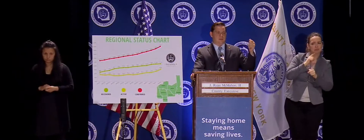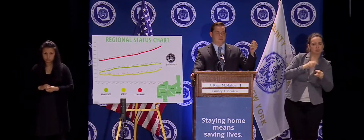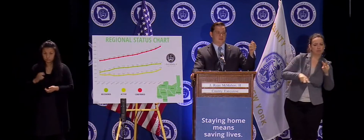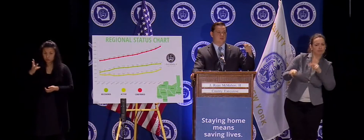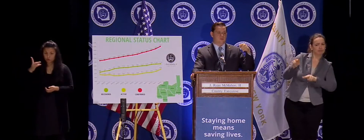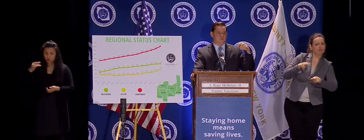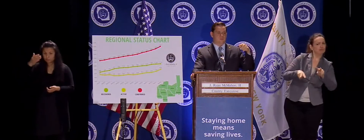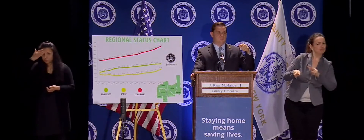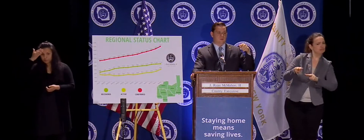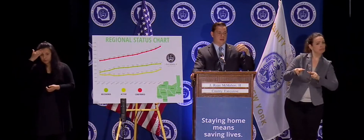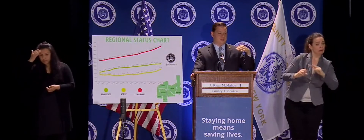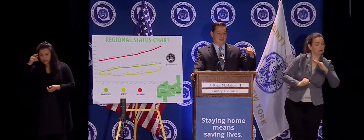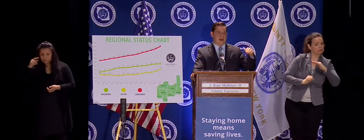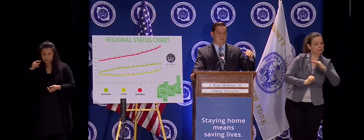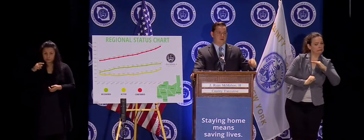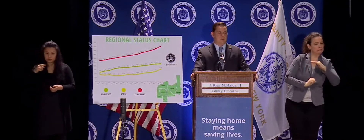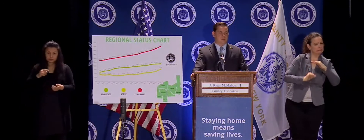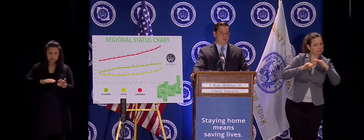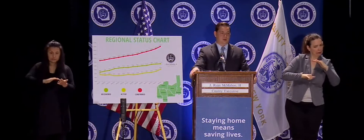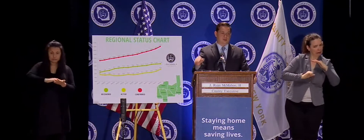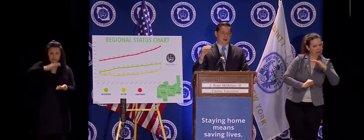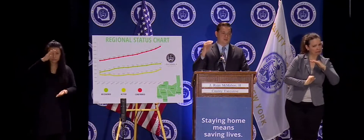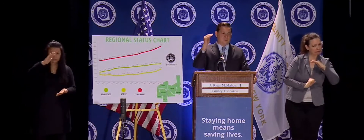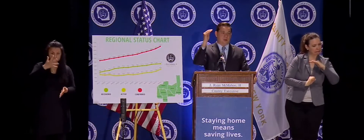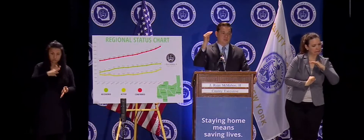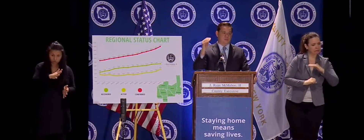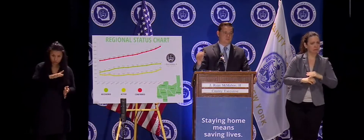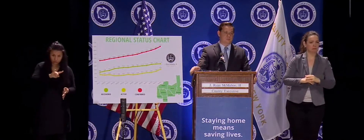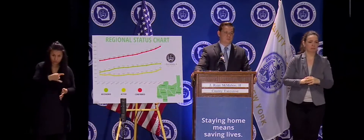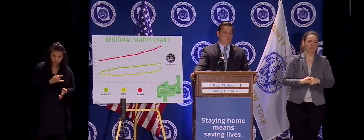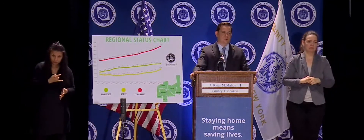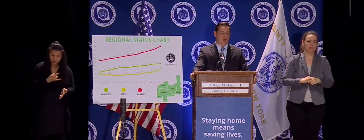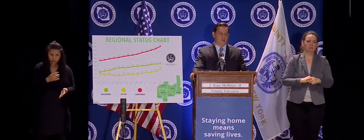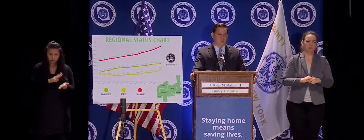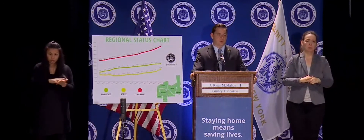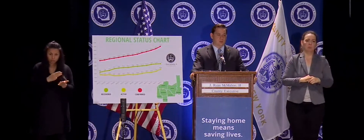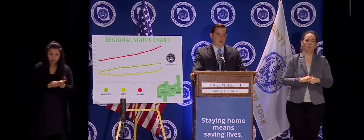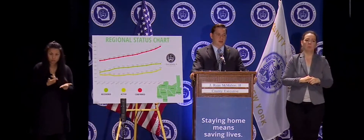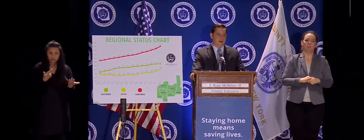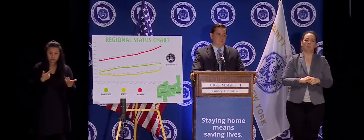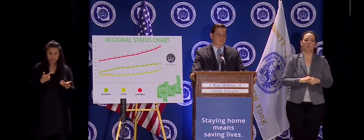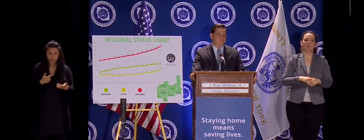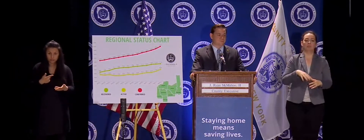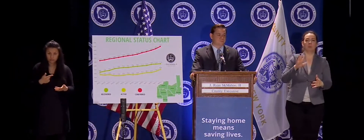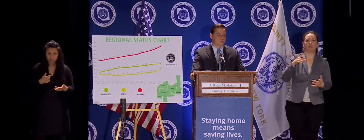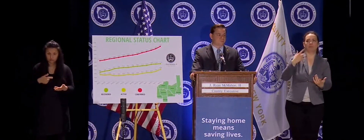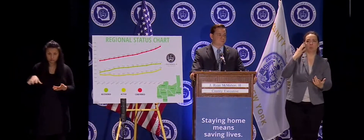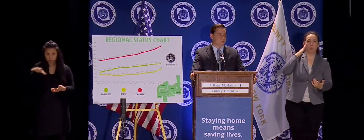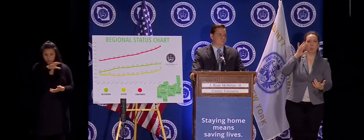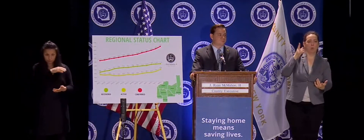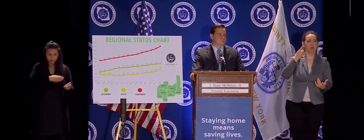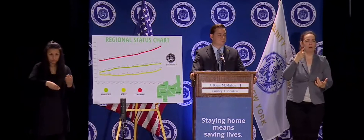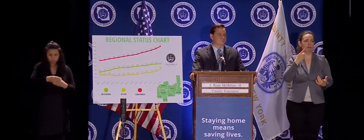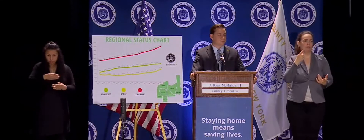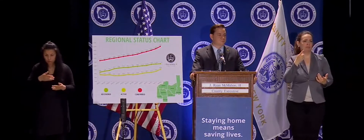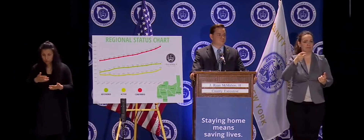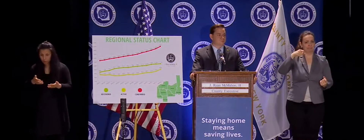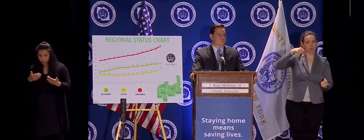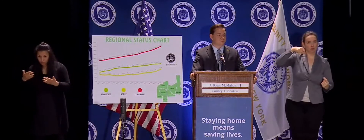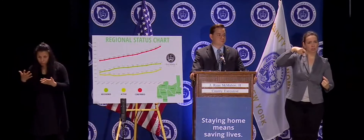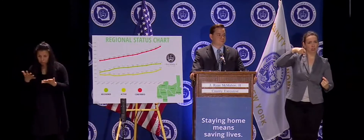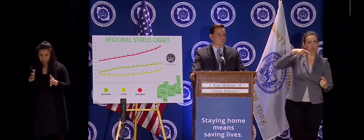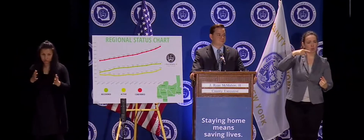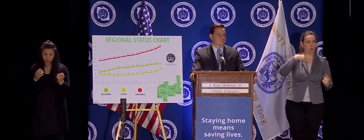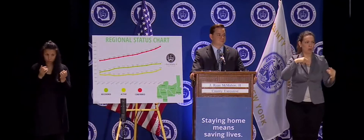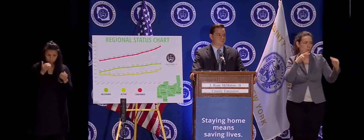That means that you've got to stop. The triggers are actually much larger when you look at it. Was that influx in